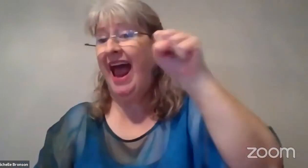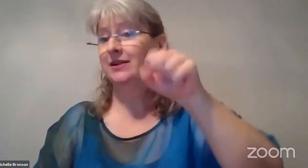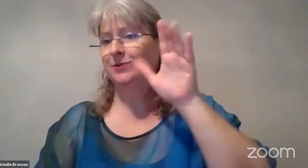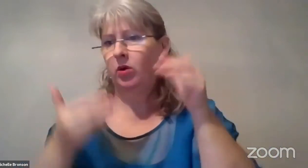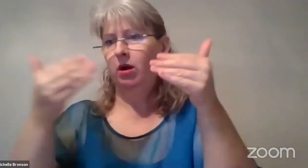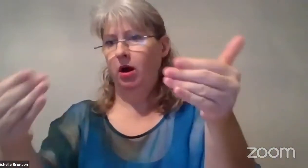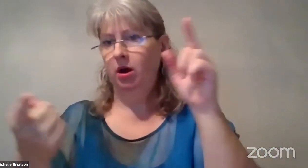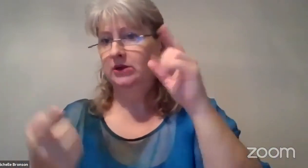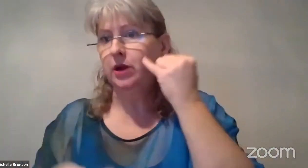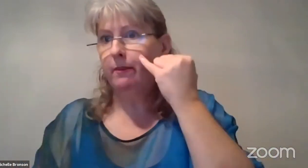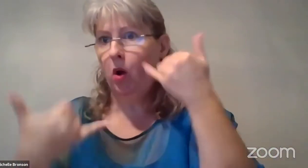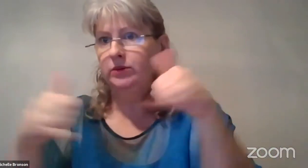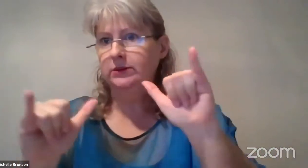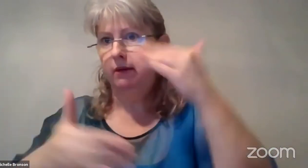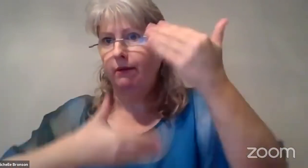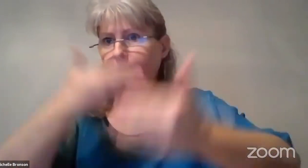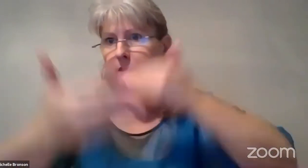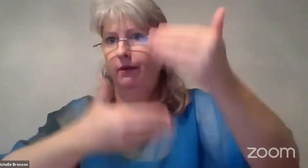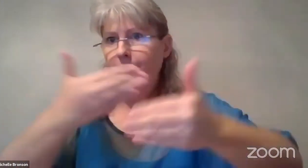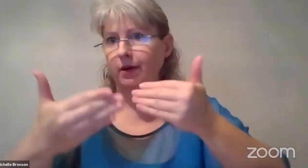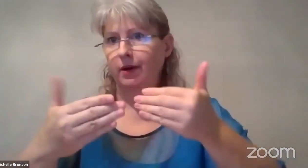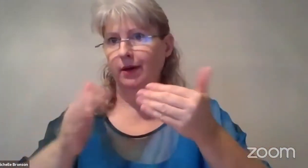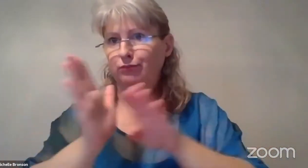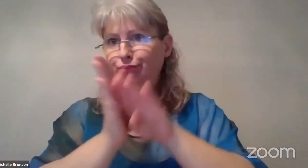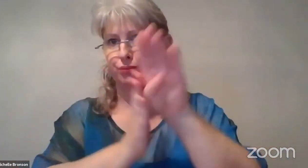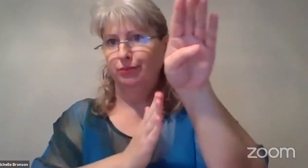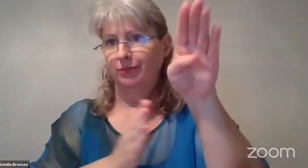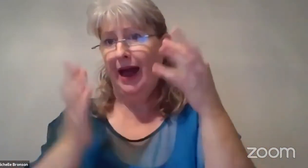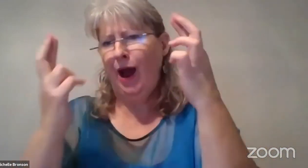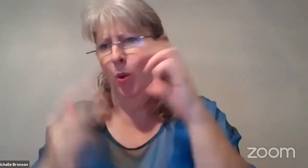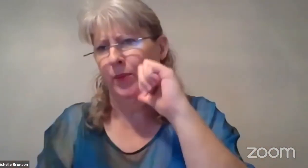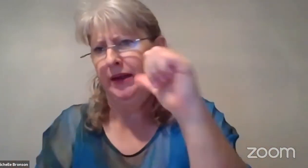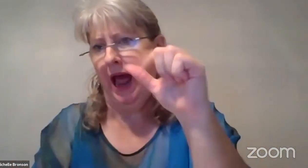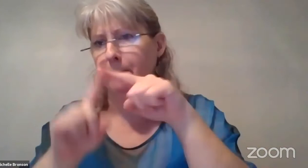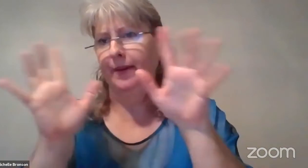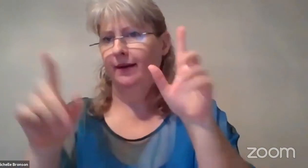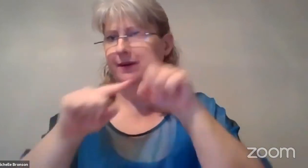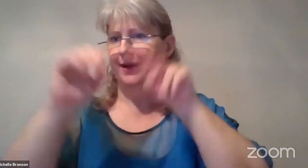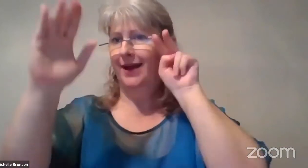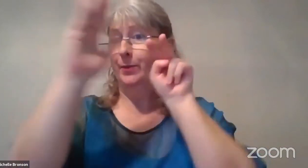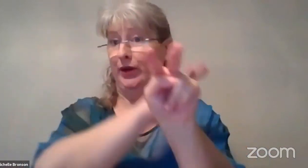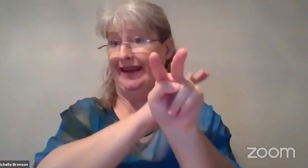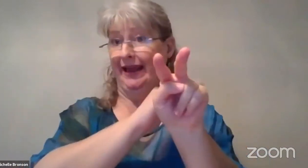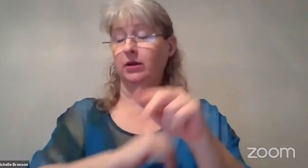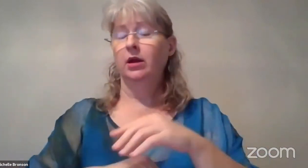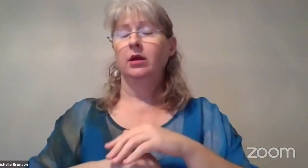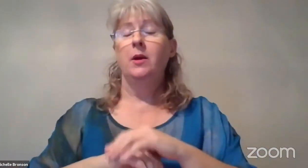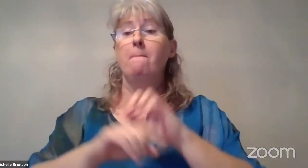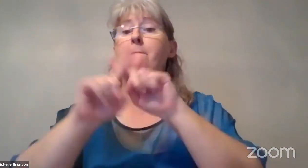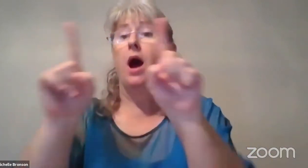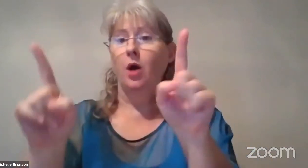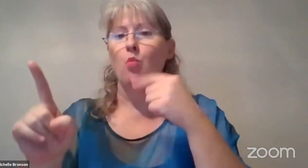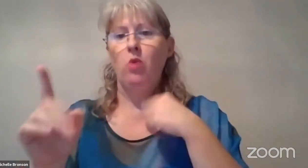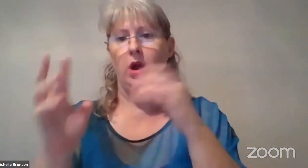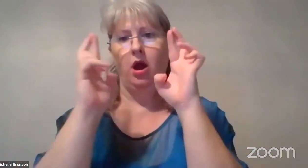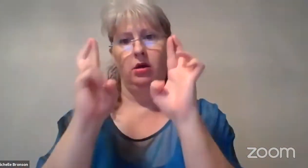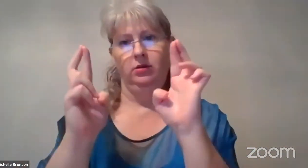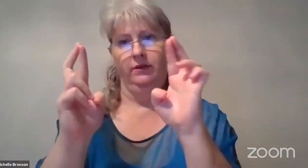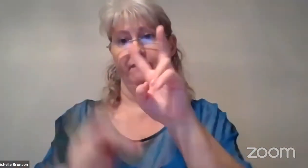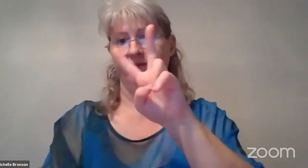is happening with coronavirus. If we move forward and plan and the numbers continue to rise, we're not able to host it. We